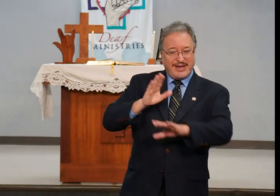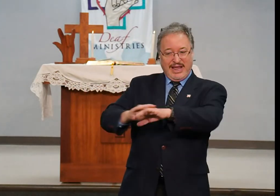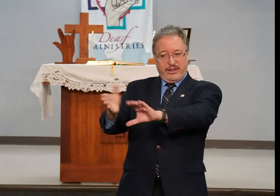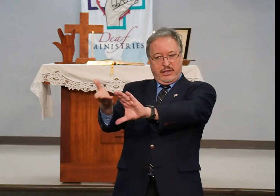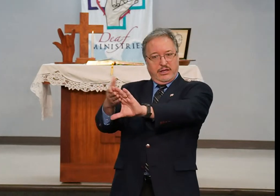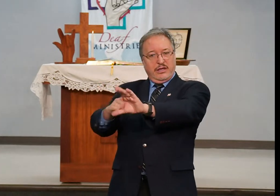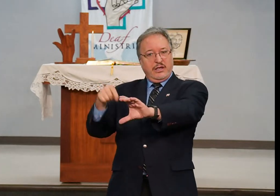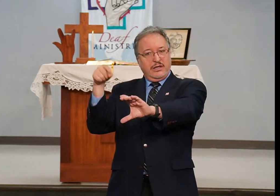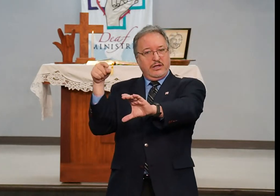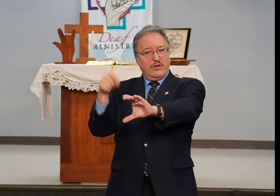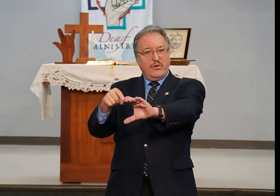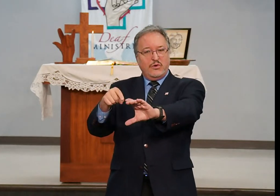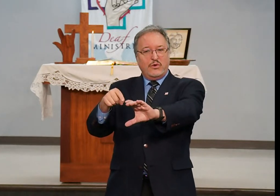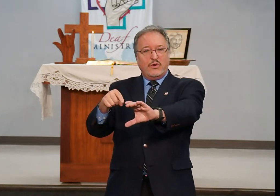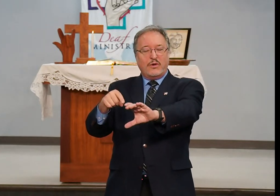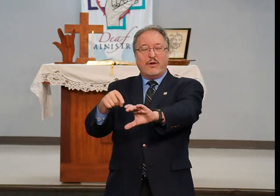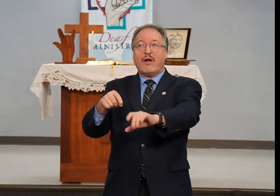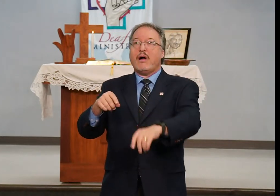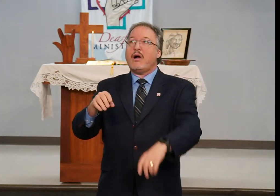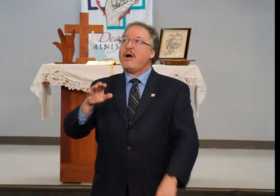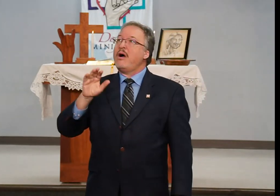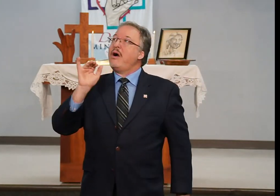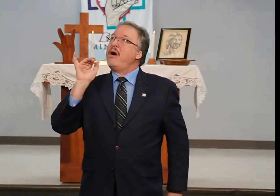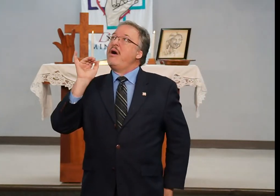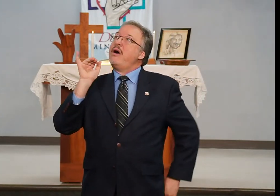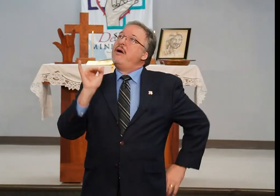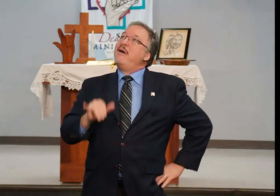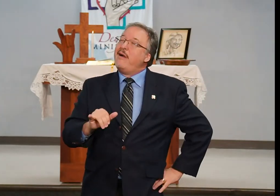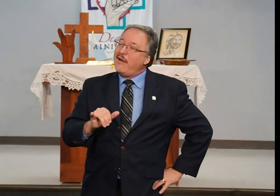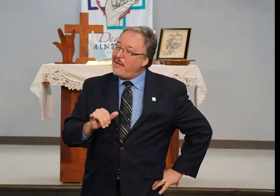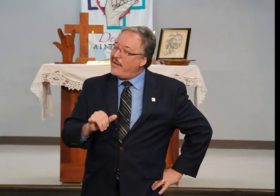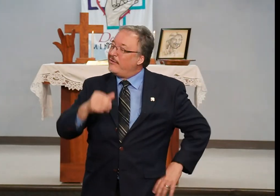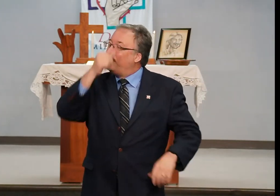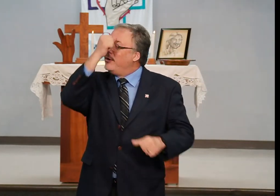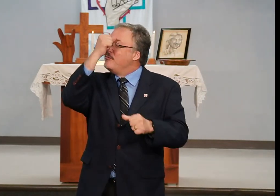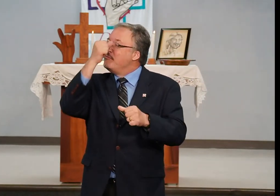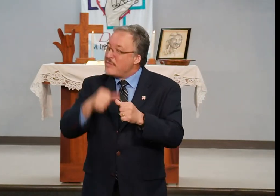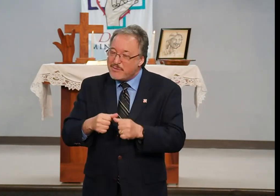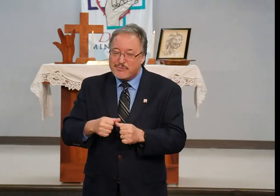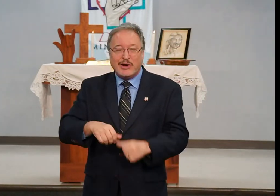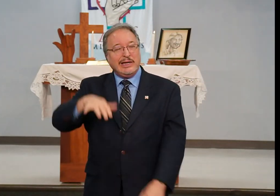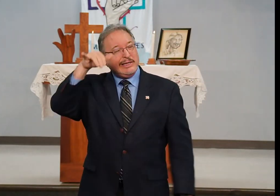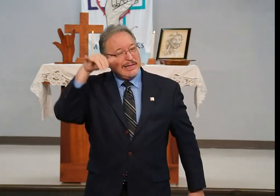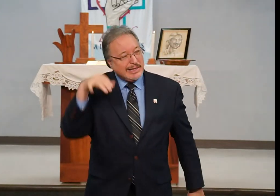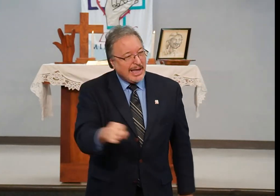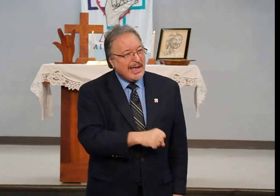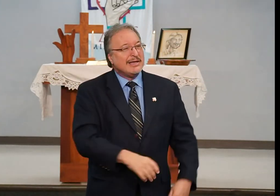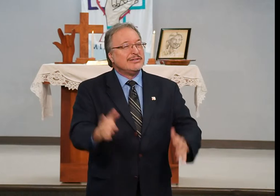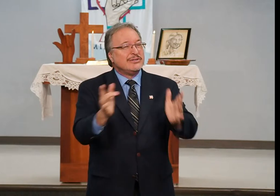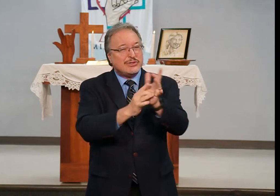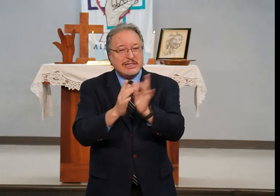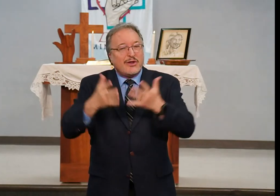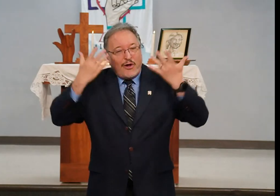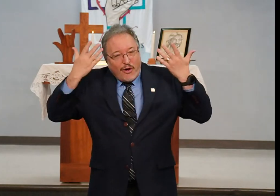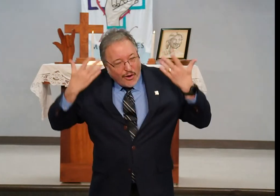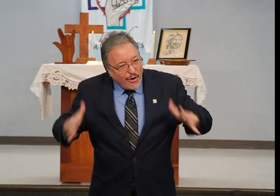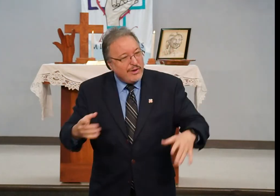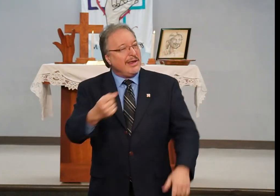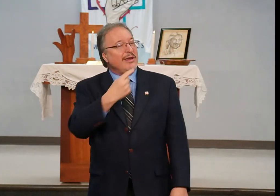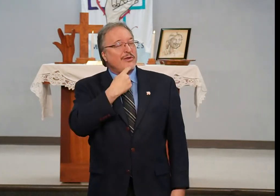And those women were there at the tomb first to see that Jesus had risen. They were the